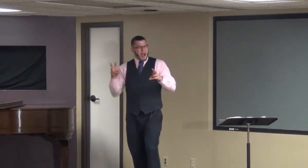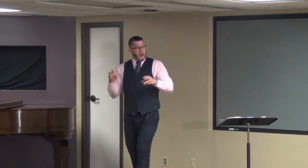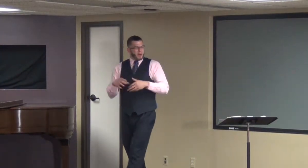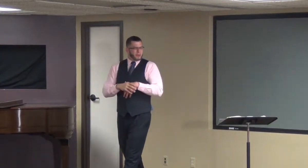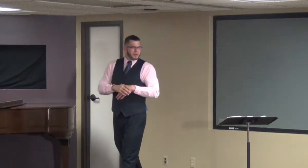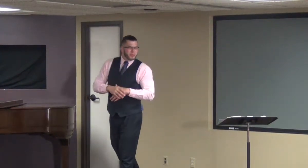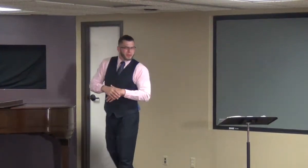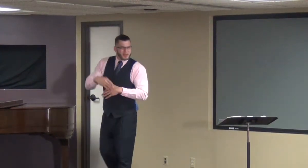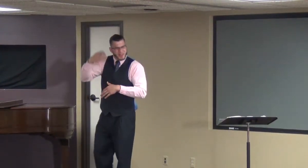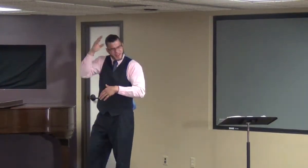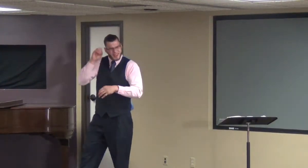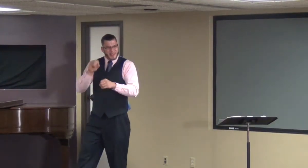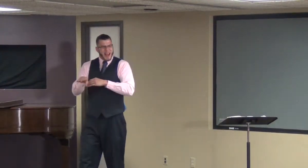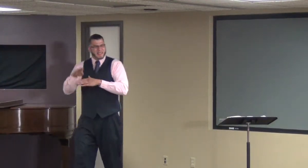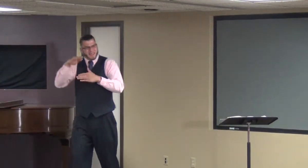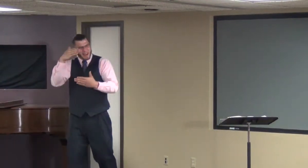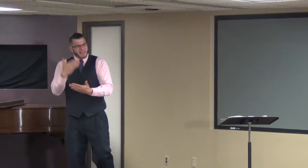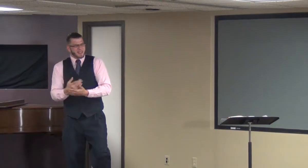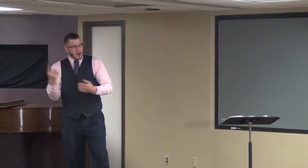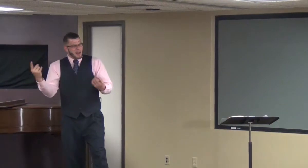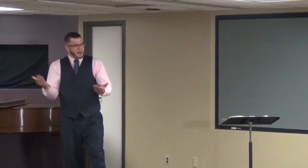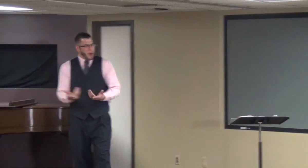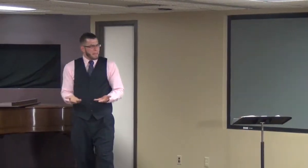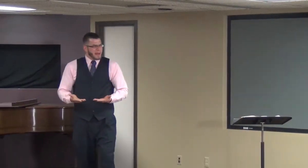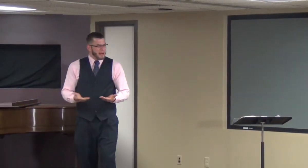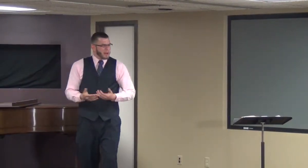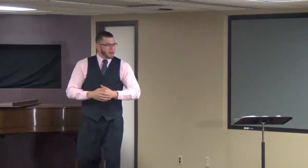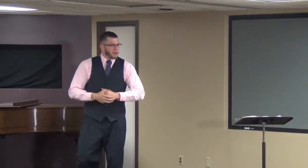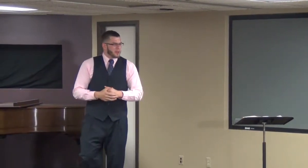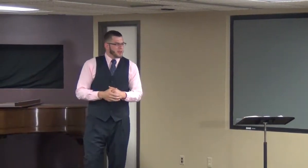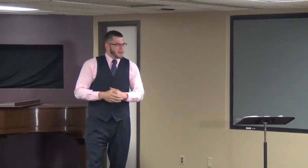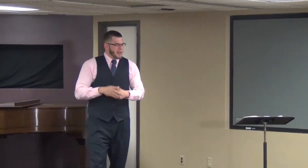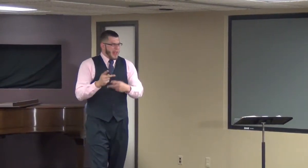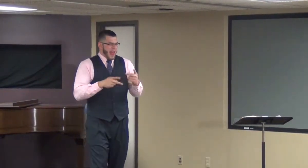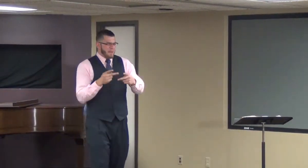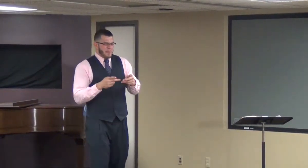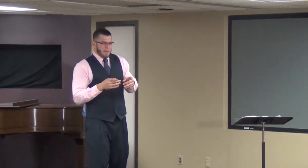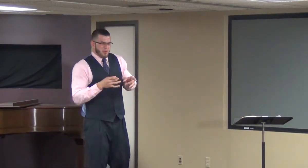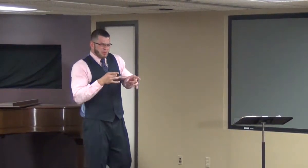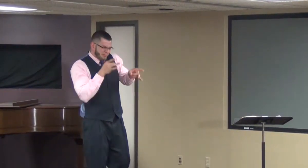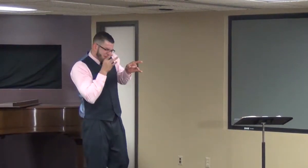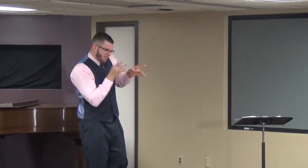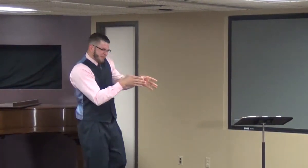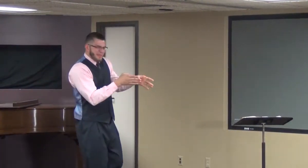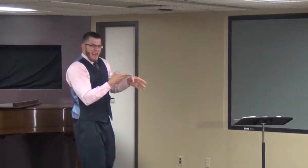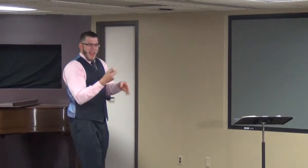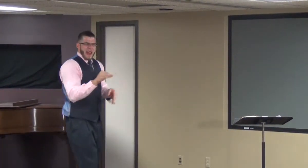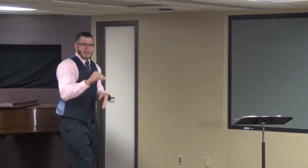wow, God sent his son to come here and people hated